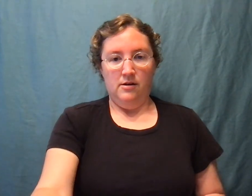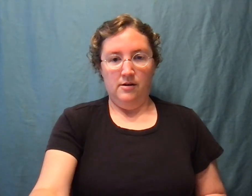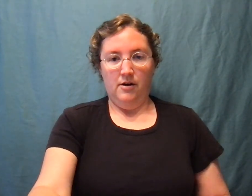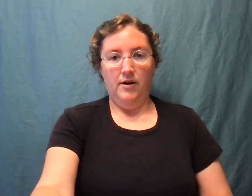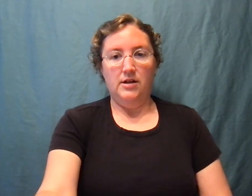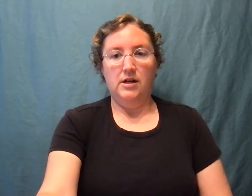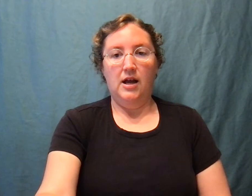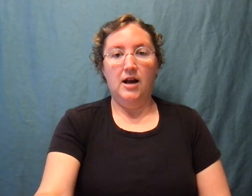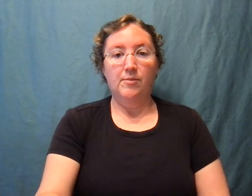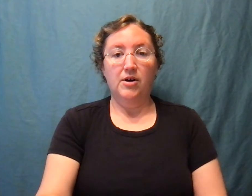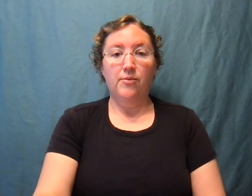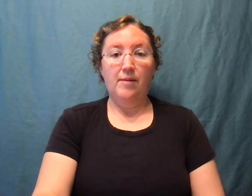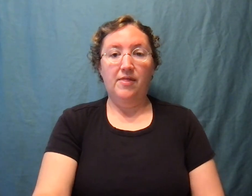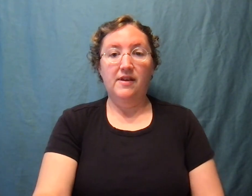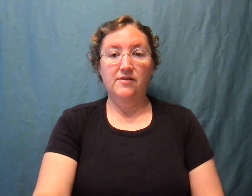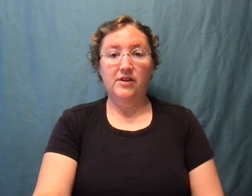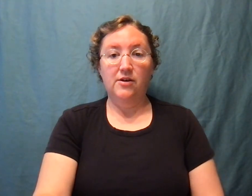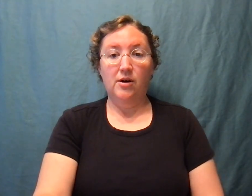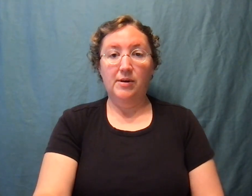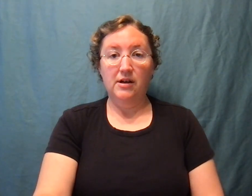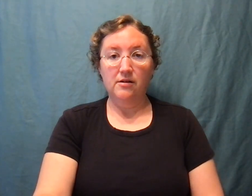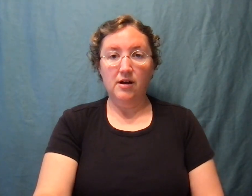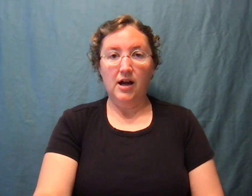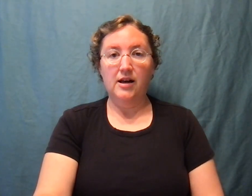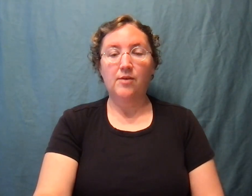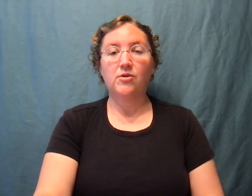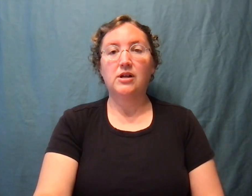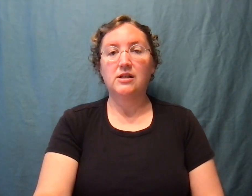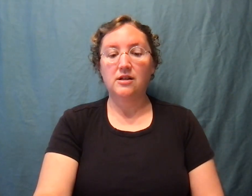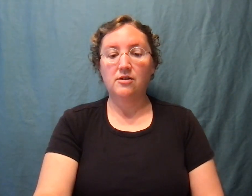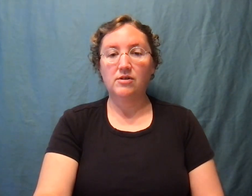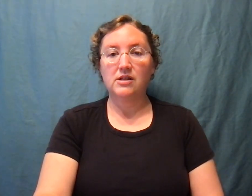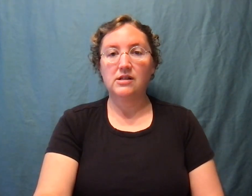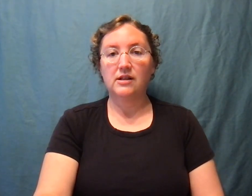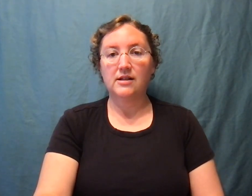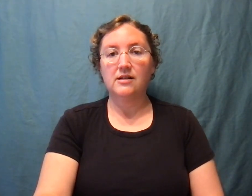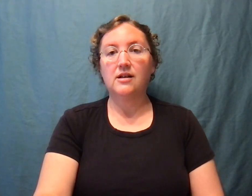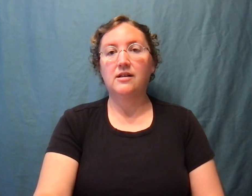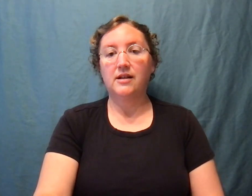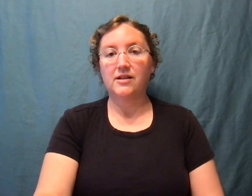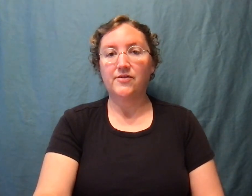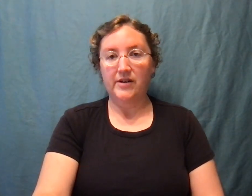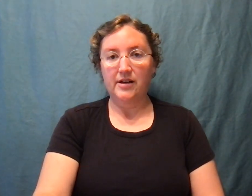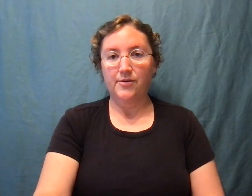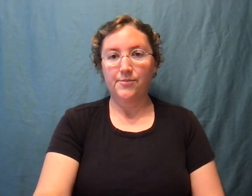All right, and I'm going to wrap this video up here, and I will continue this lesson in the next video.